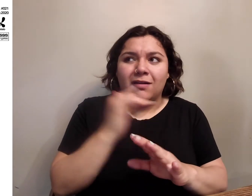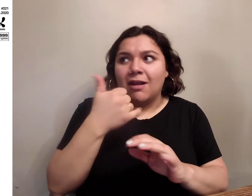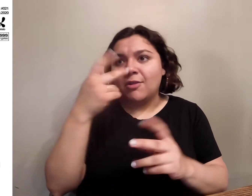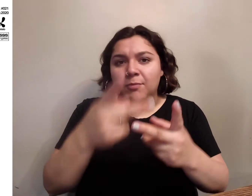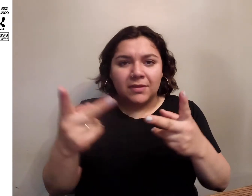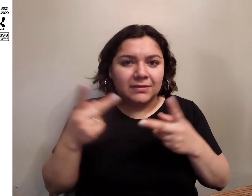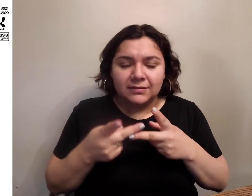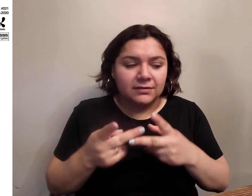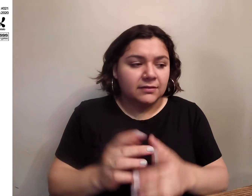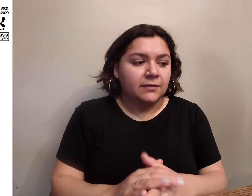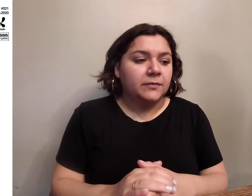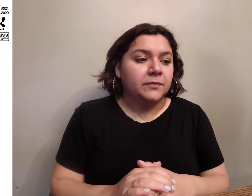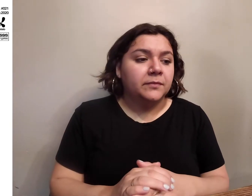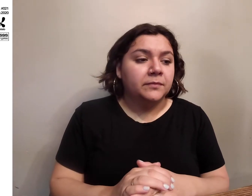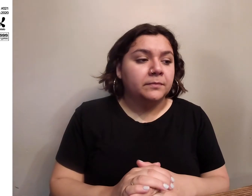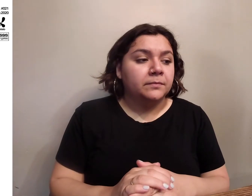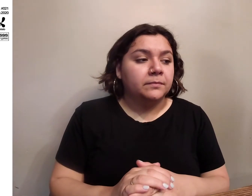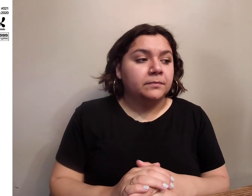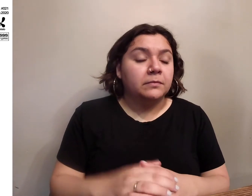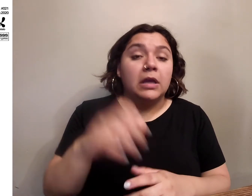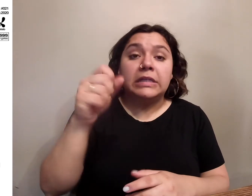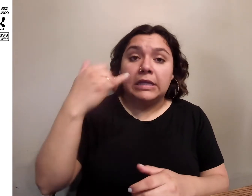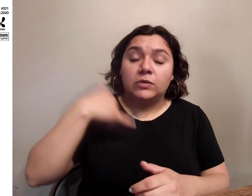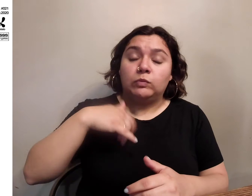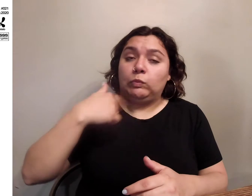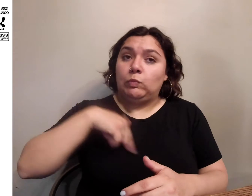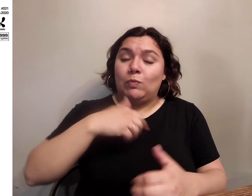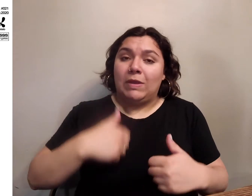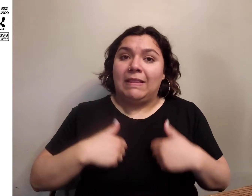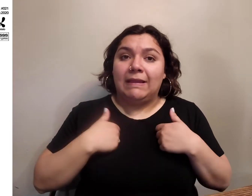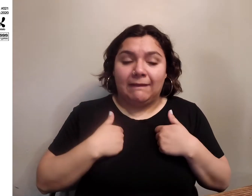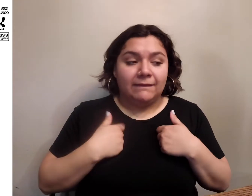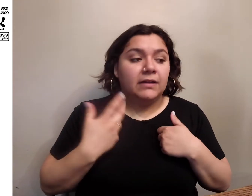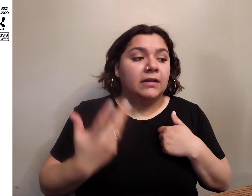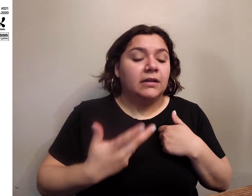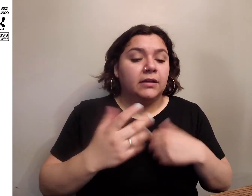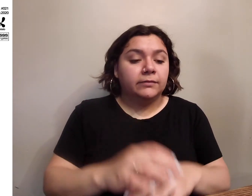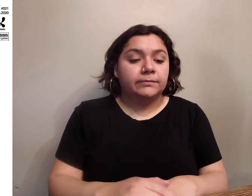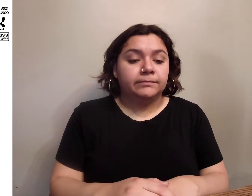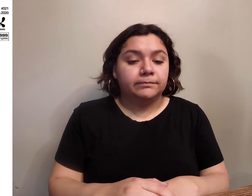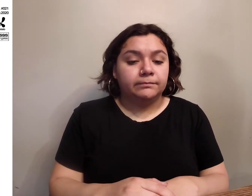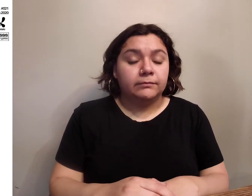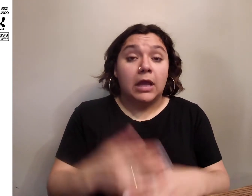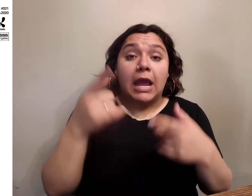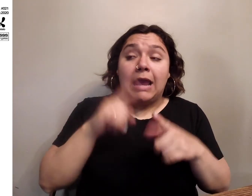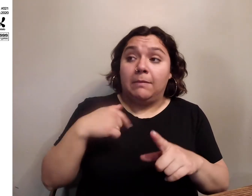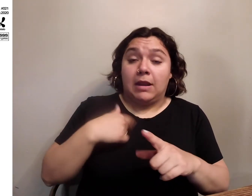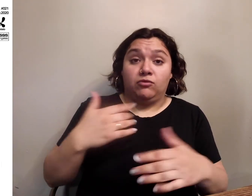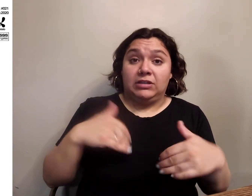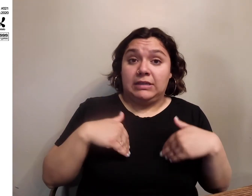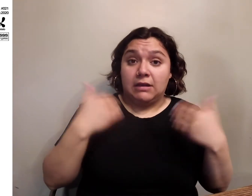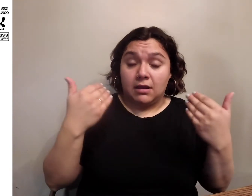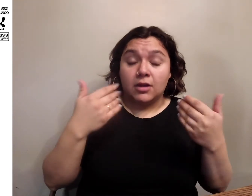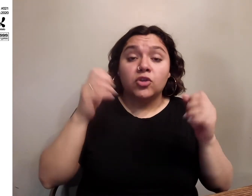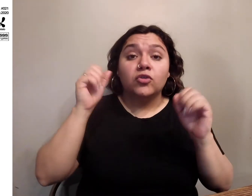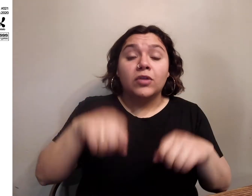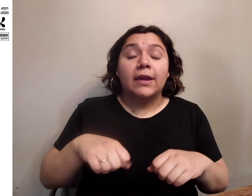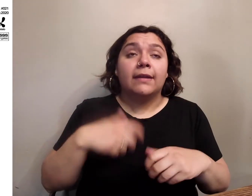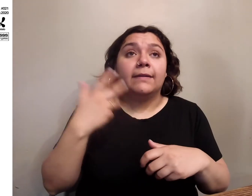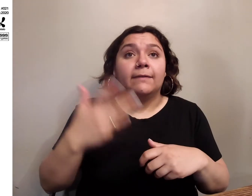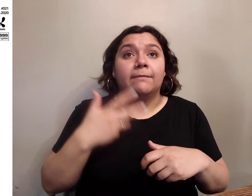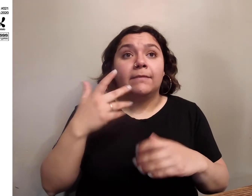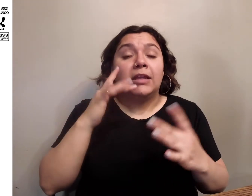places. Even though, we live in sprawl, and when I was younger, you could